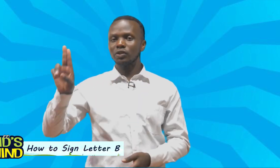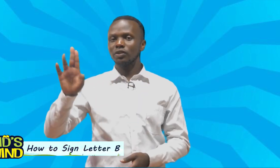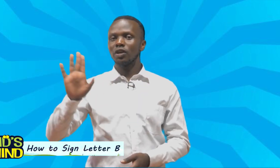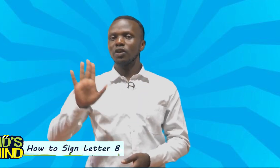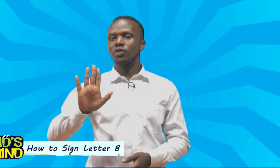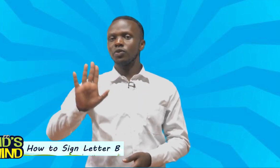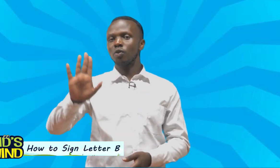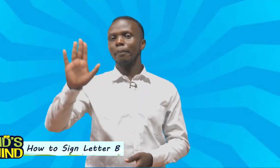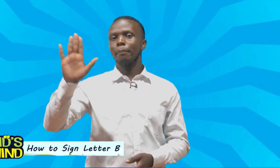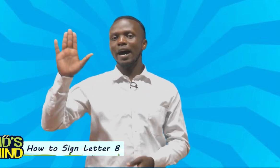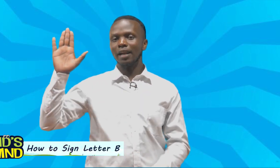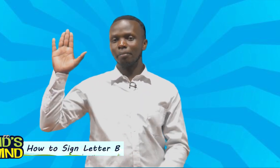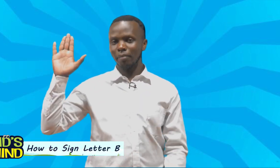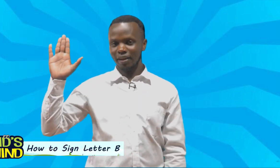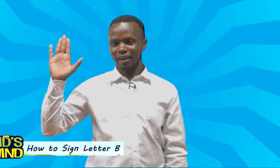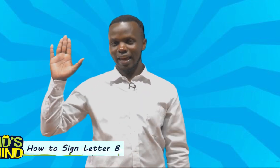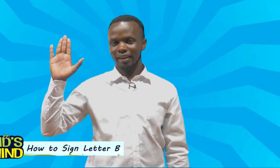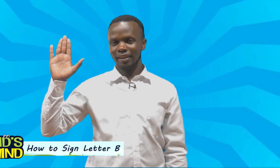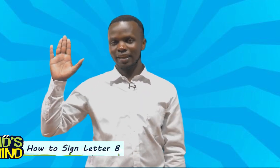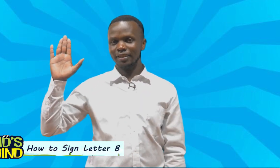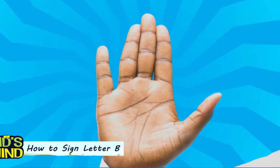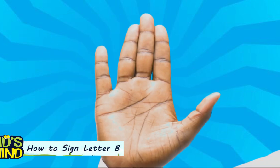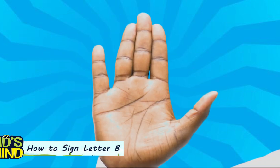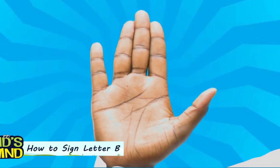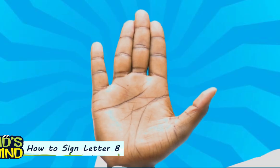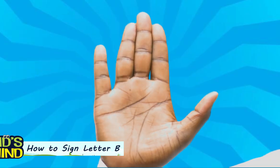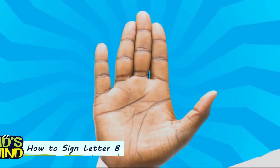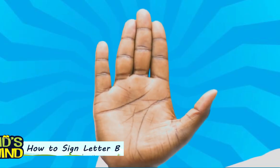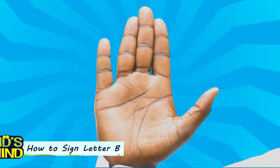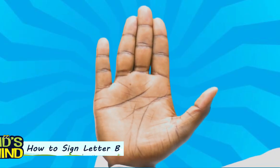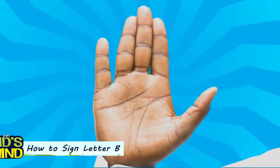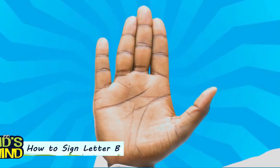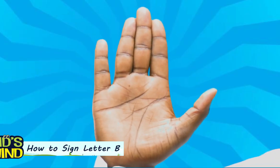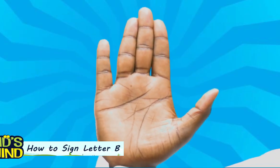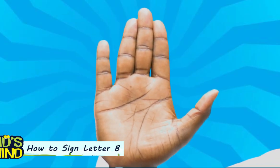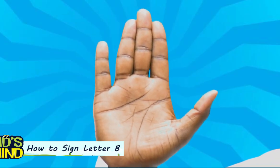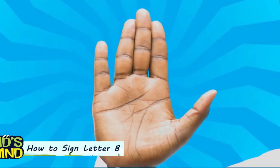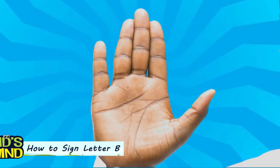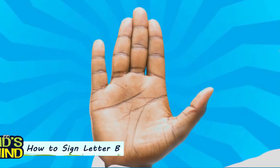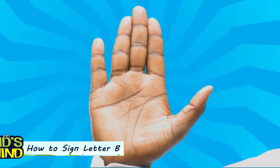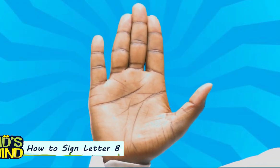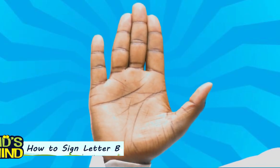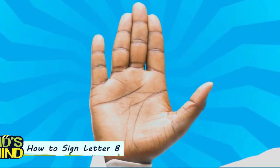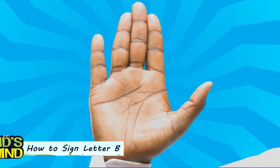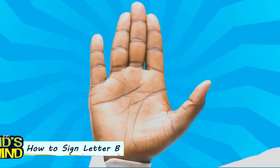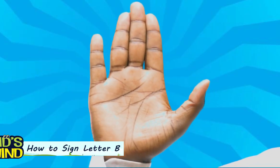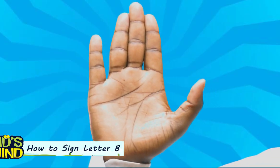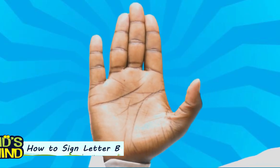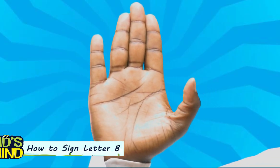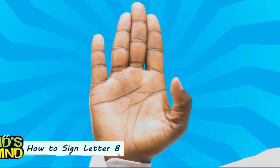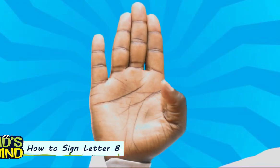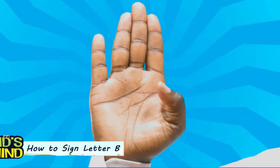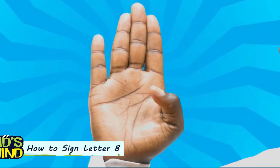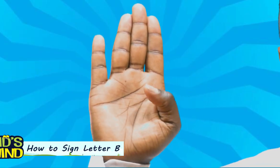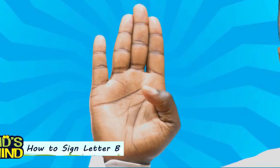use your palm like this. Then, this time, you fold your thumb